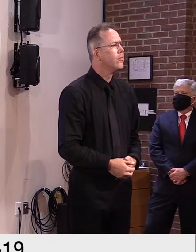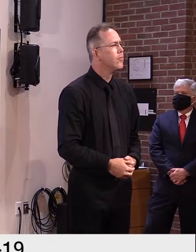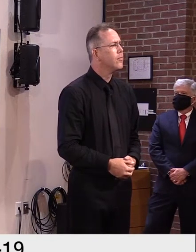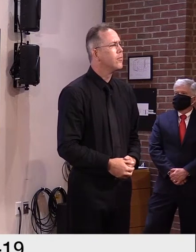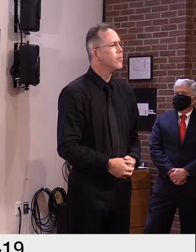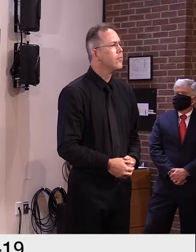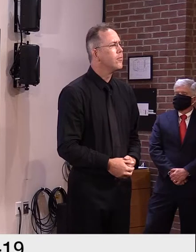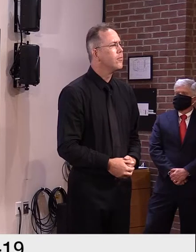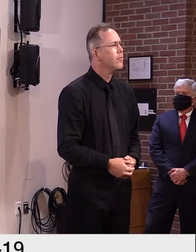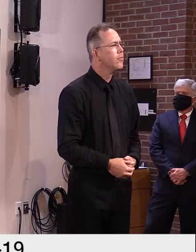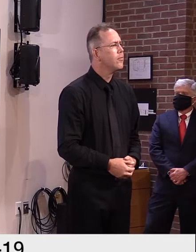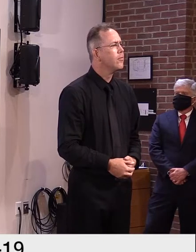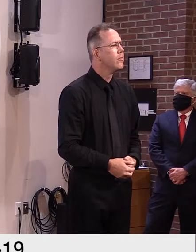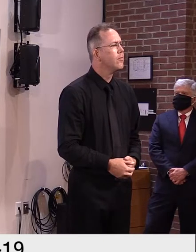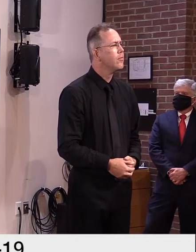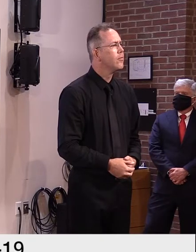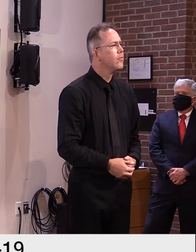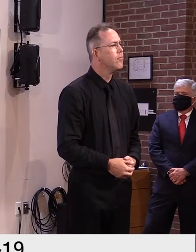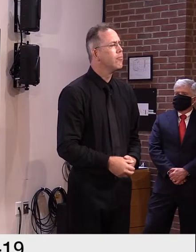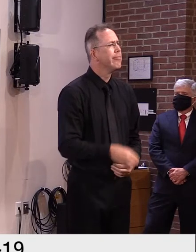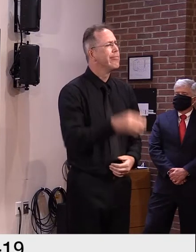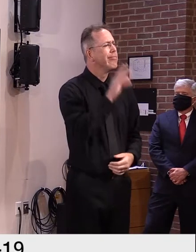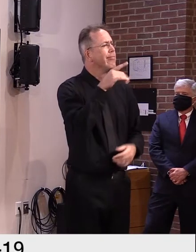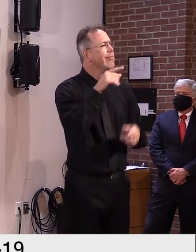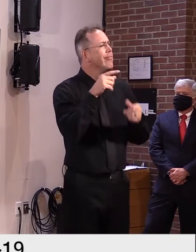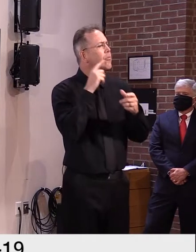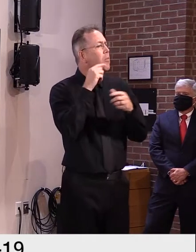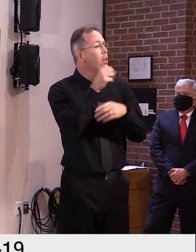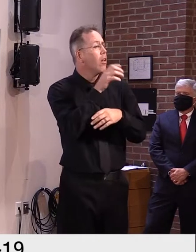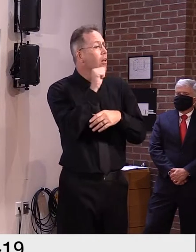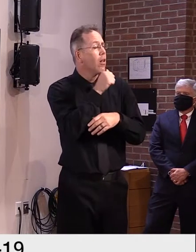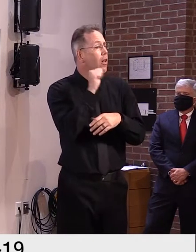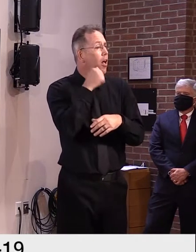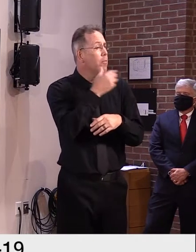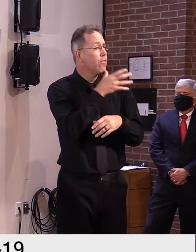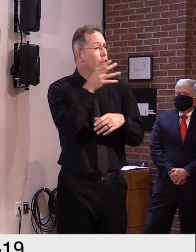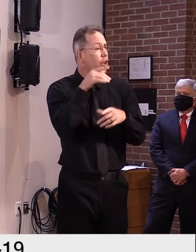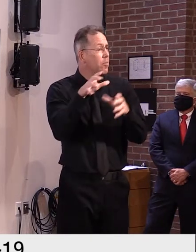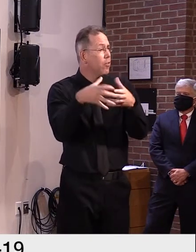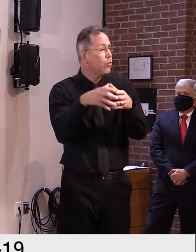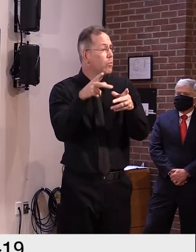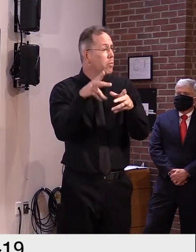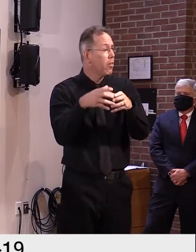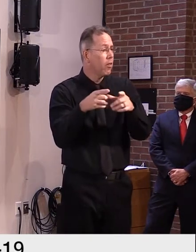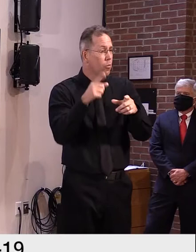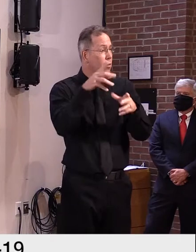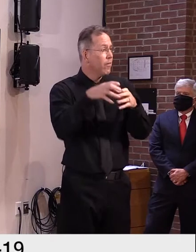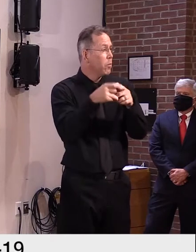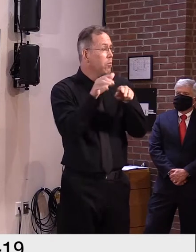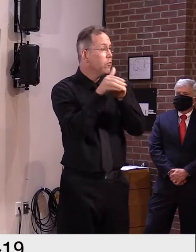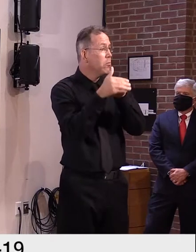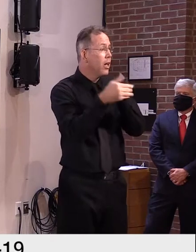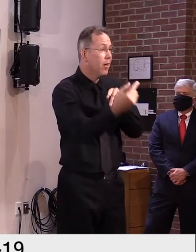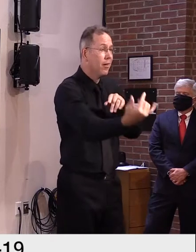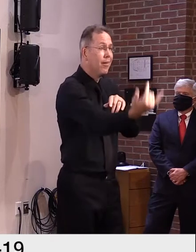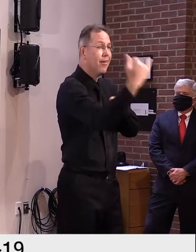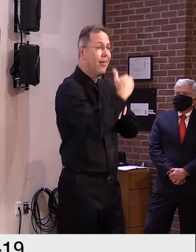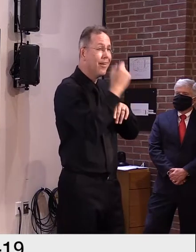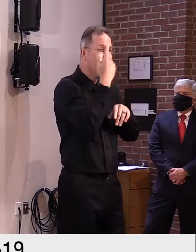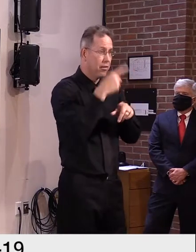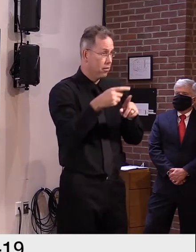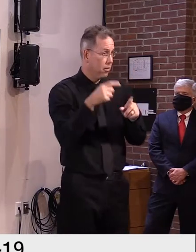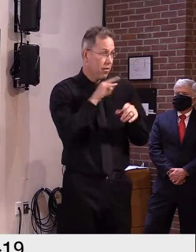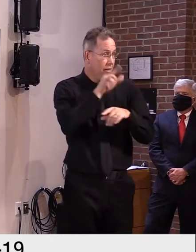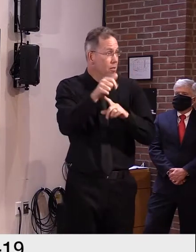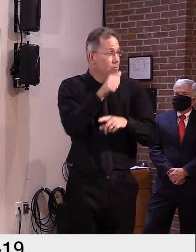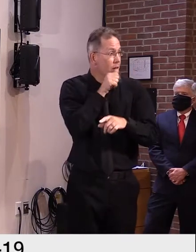were, like, exposed or on flights with these folks? on their journey from Jamaica to